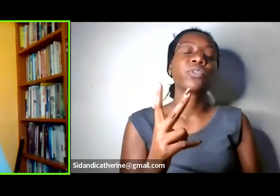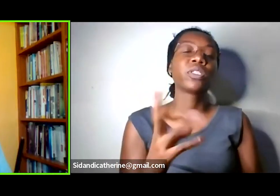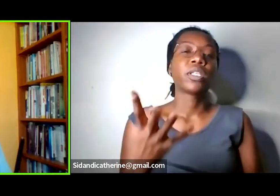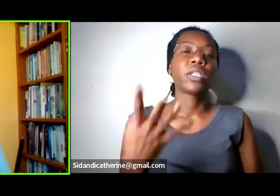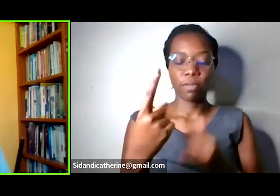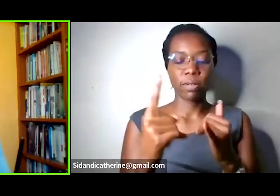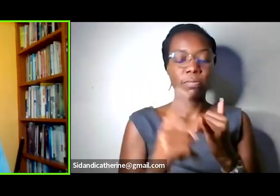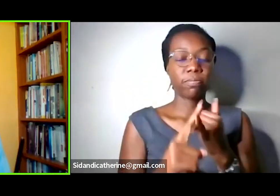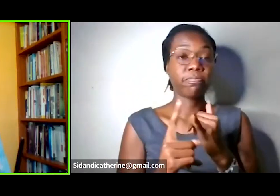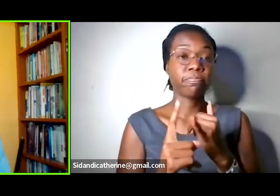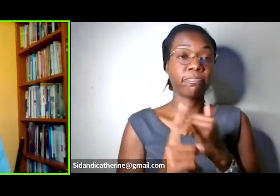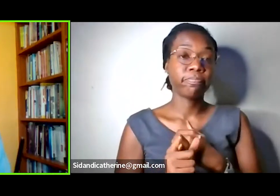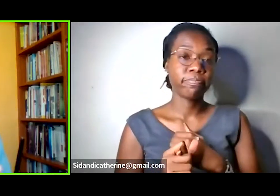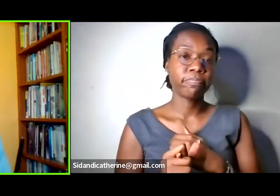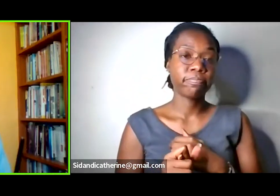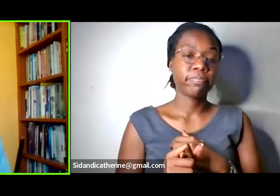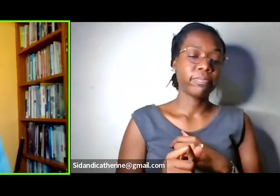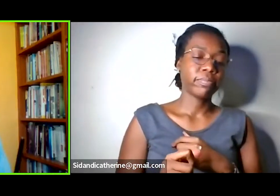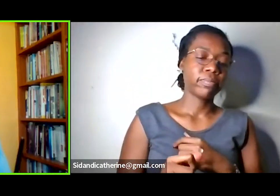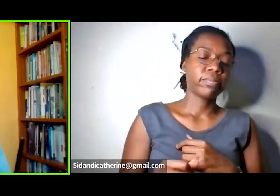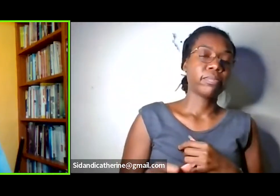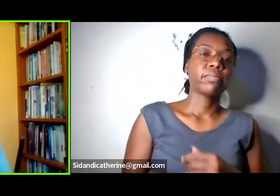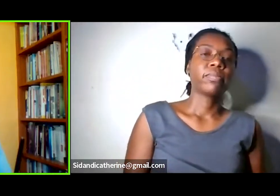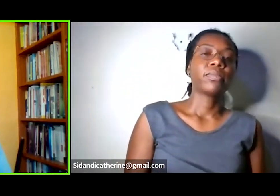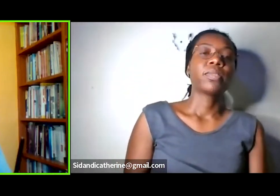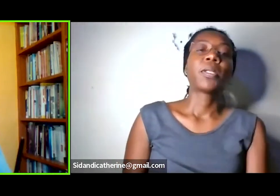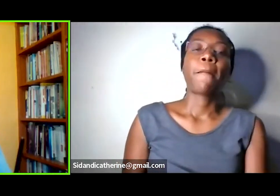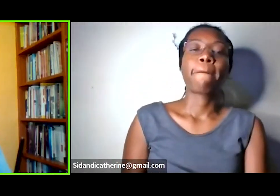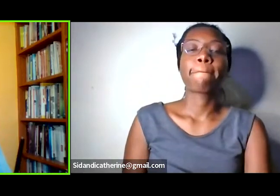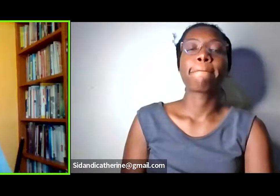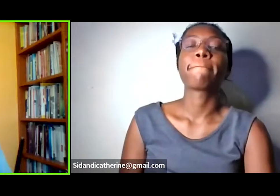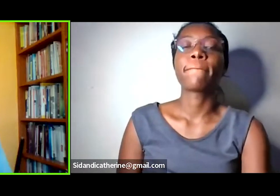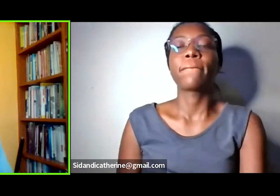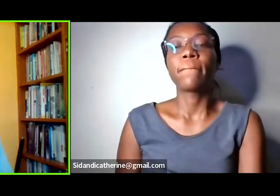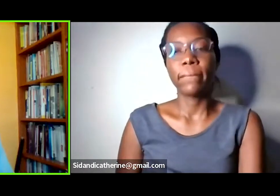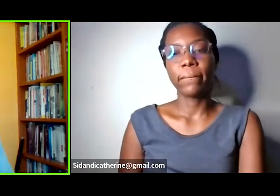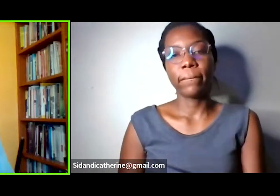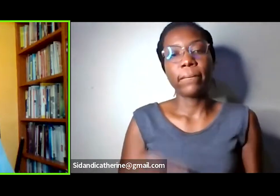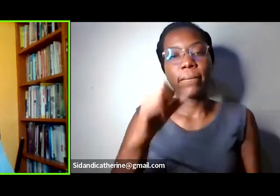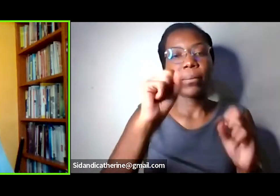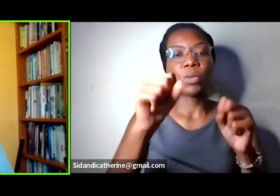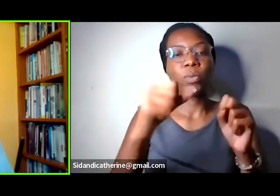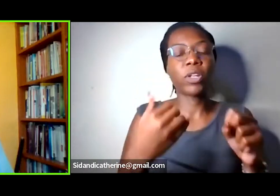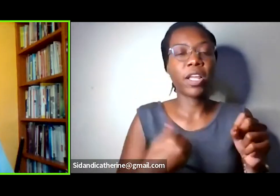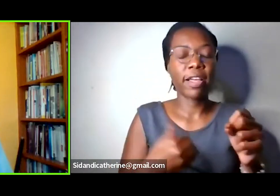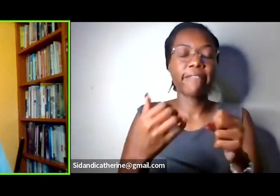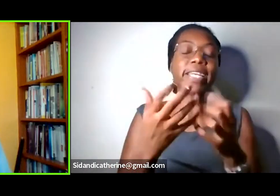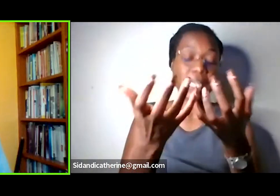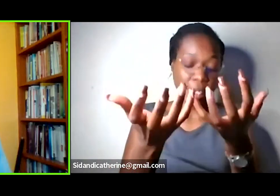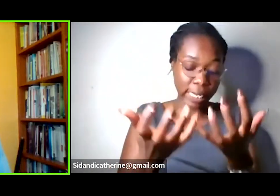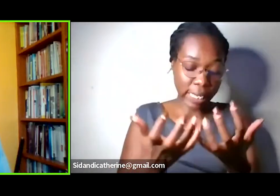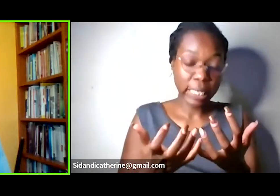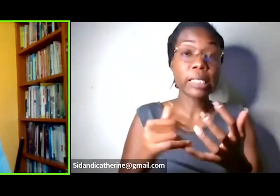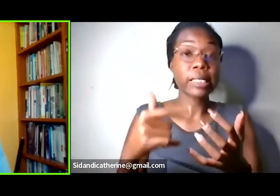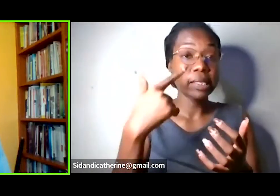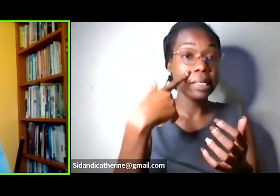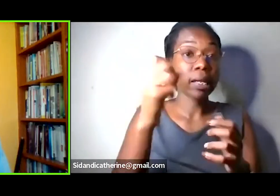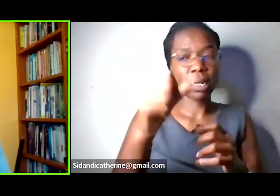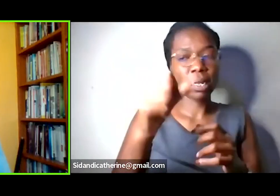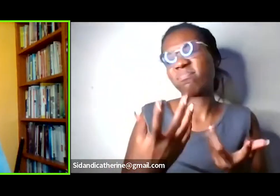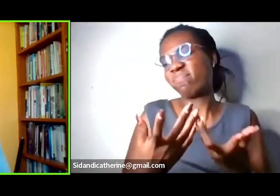articulate my needs. I want you to speak to me about my needs and